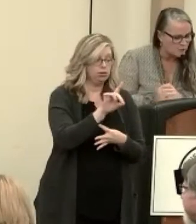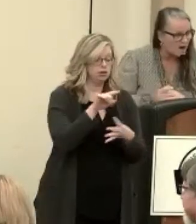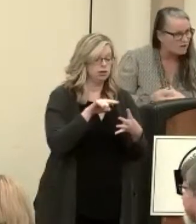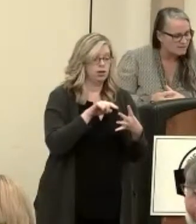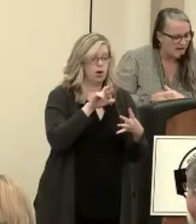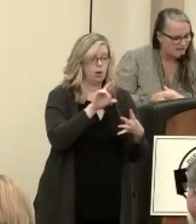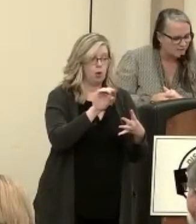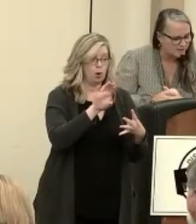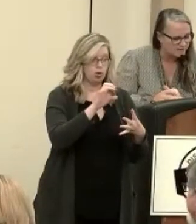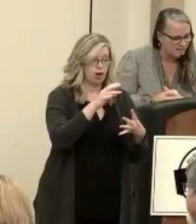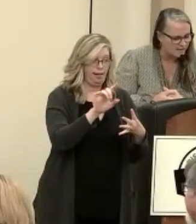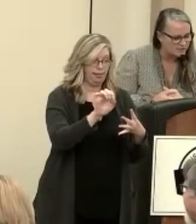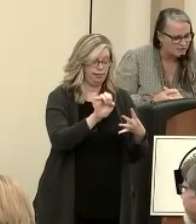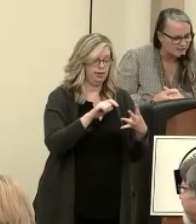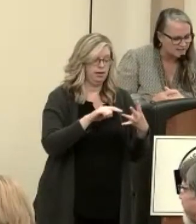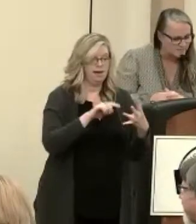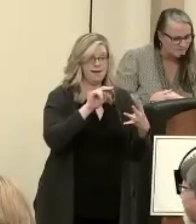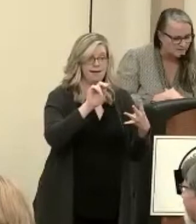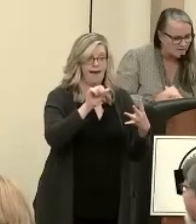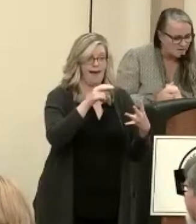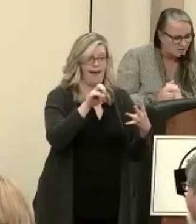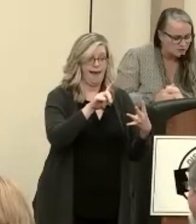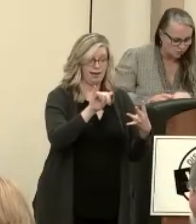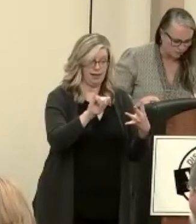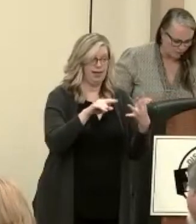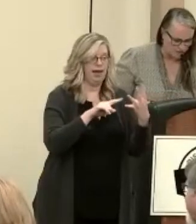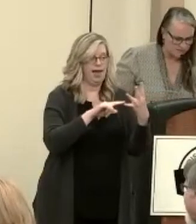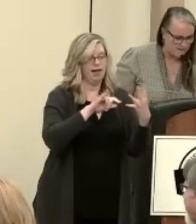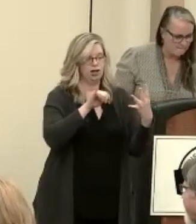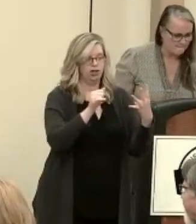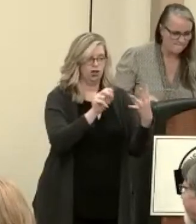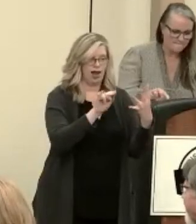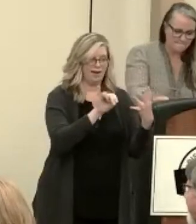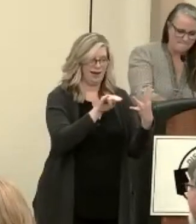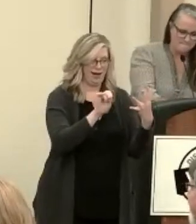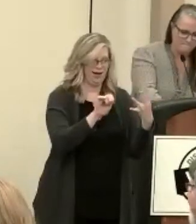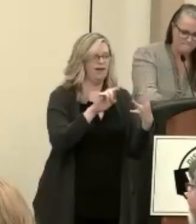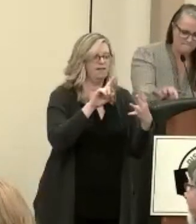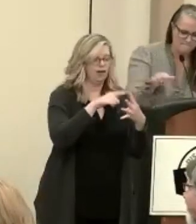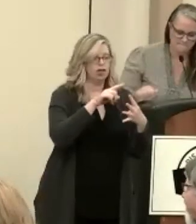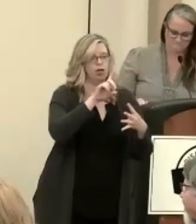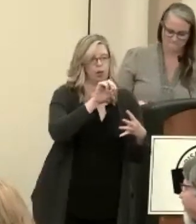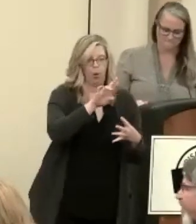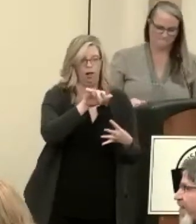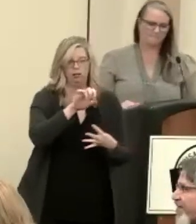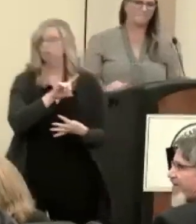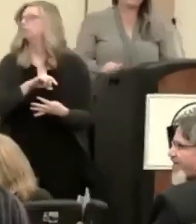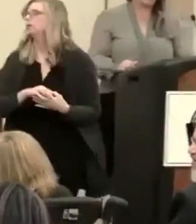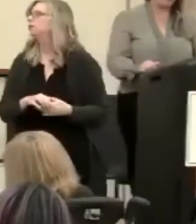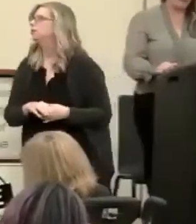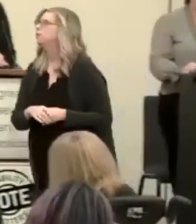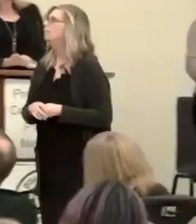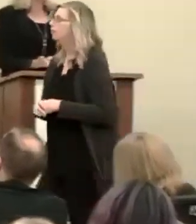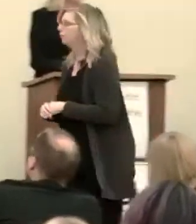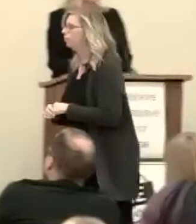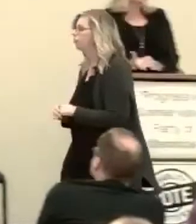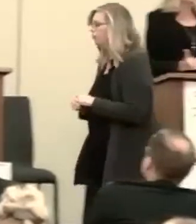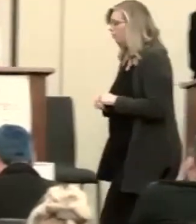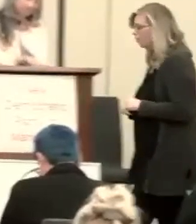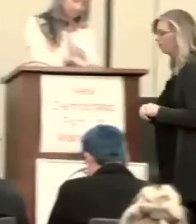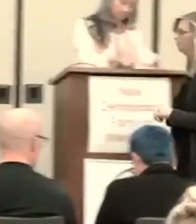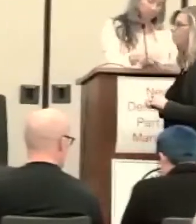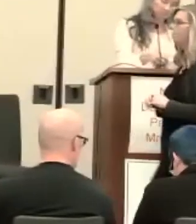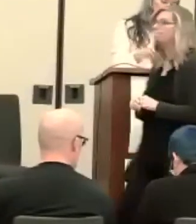Rochelle Squires, Nahanni Fontaine, and Janine Gibson. Dougald Lamont. Oh, thank you very much. Look, I really appreciate